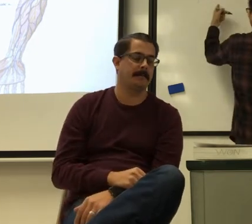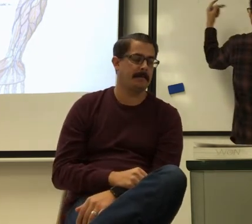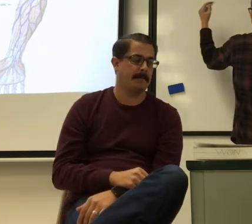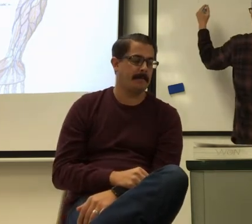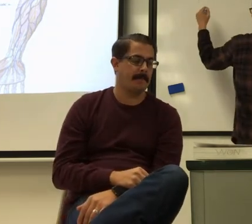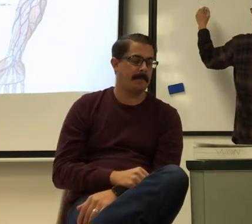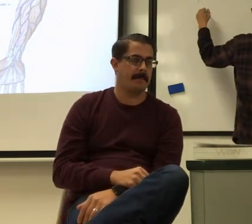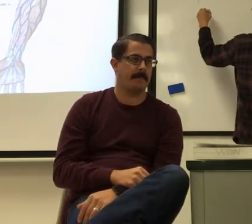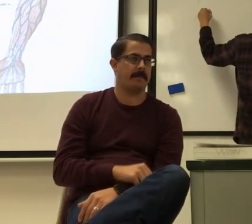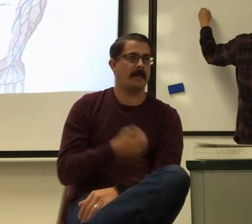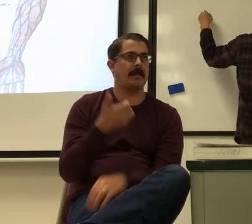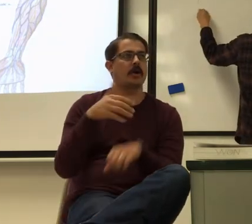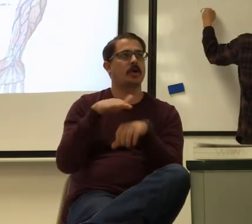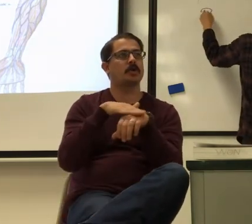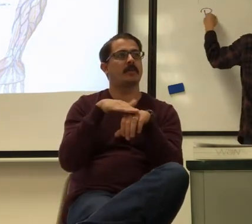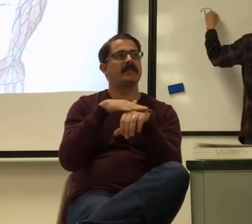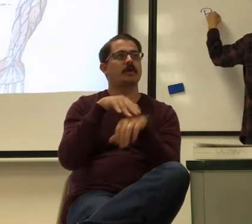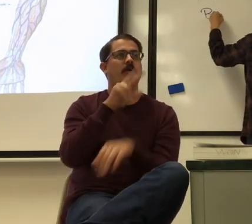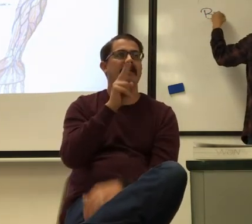other superficial veins include